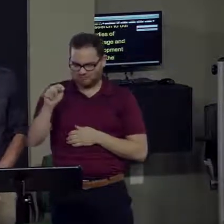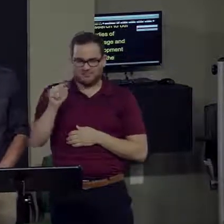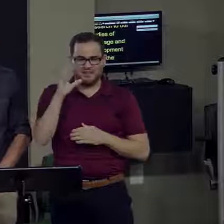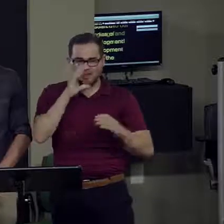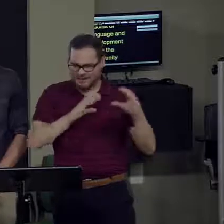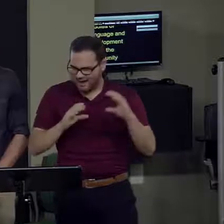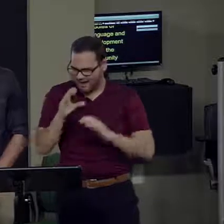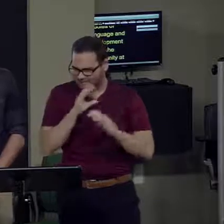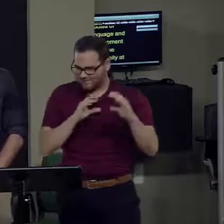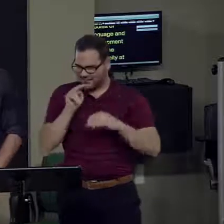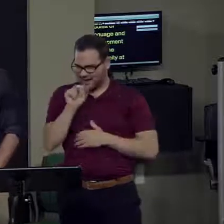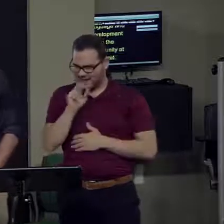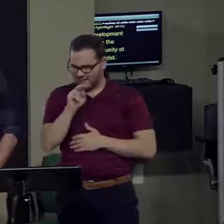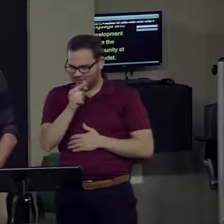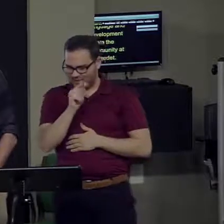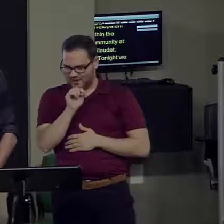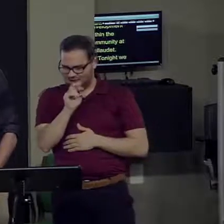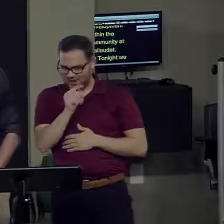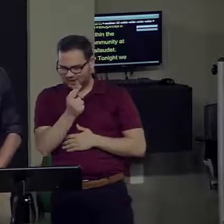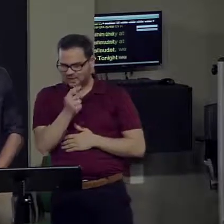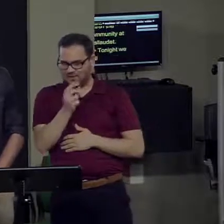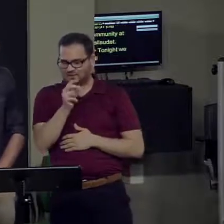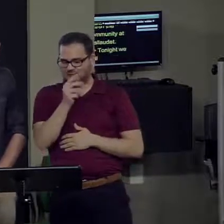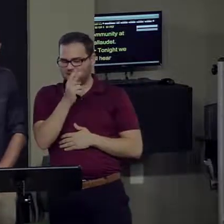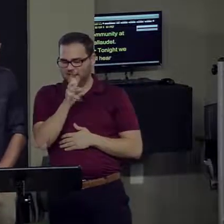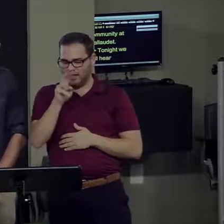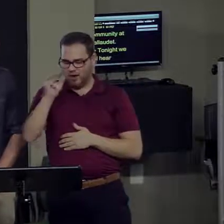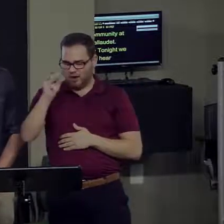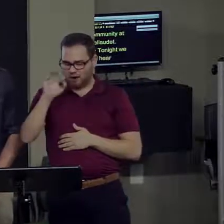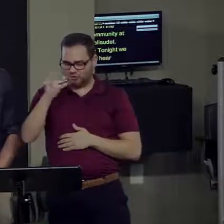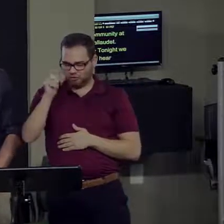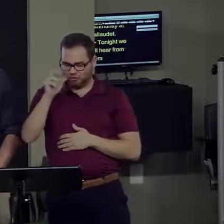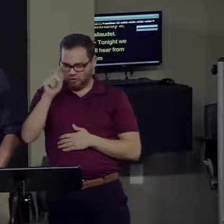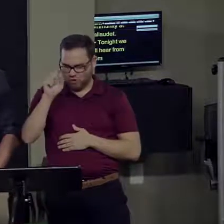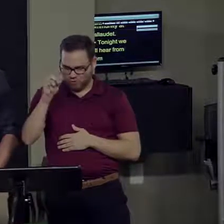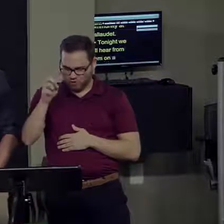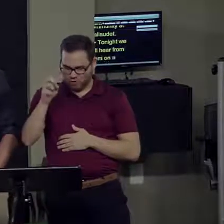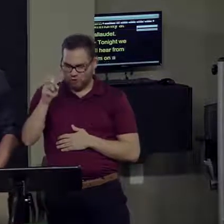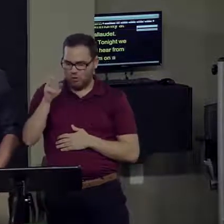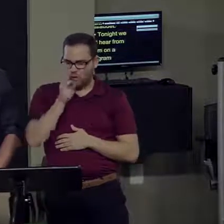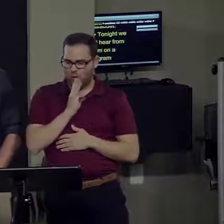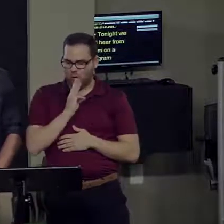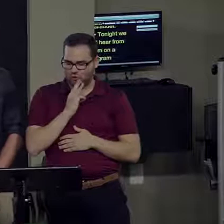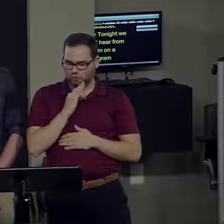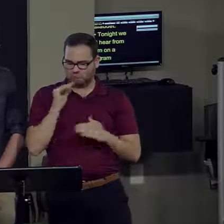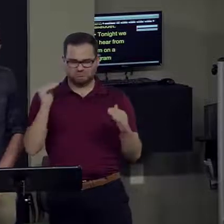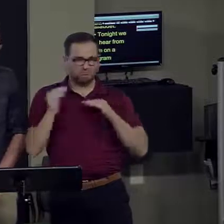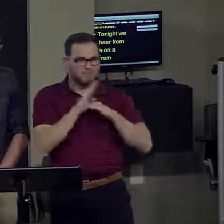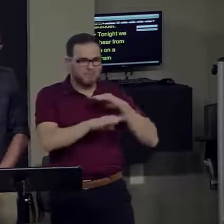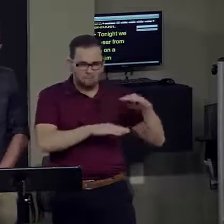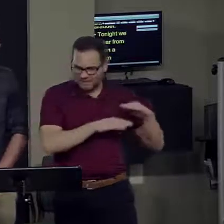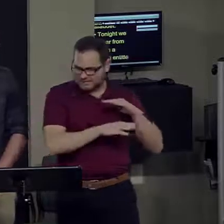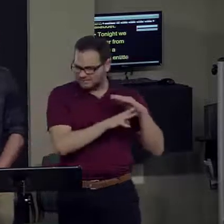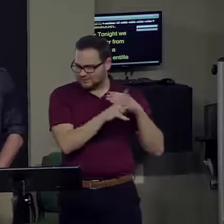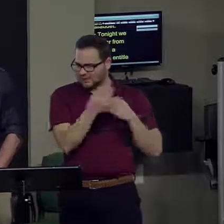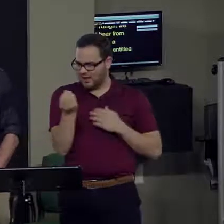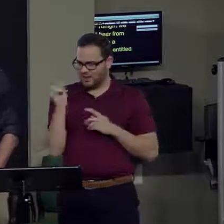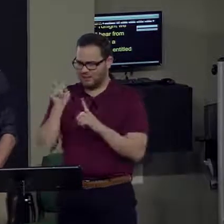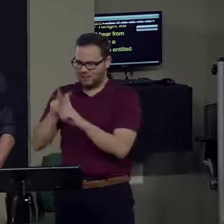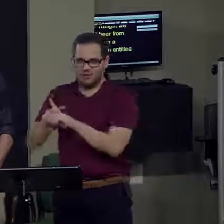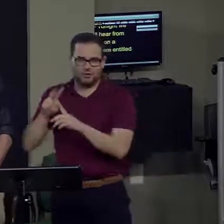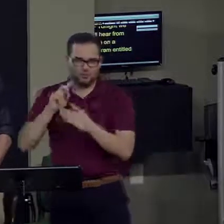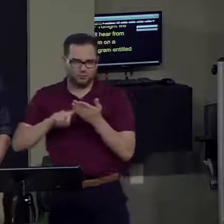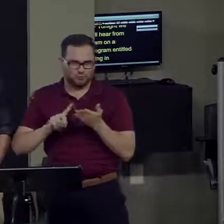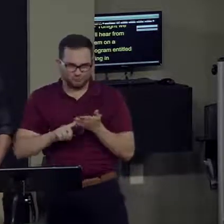Tonight, we will hear from them on a program entitled Living in Pasteur's Quadrant, Navigating the Uncharted Waters